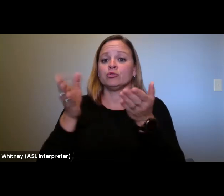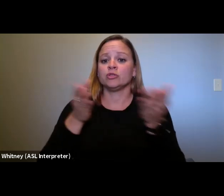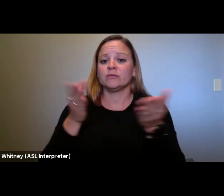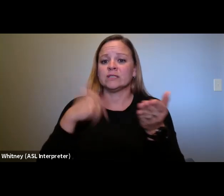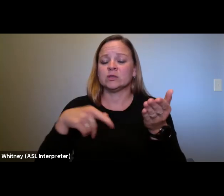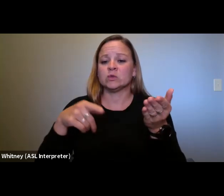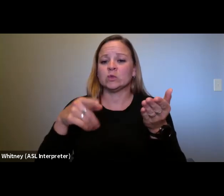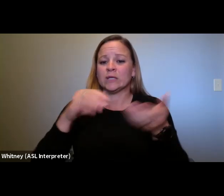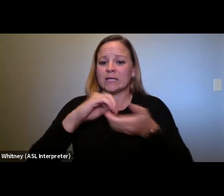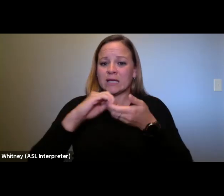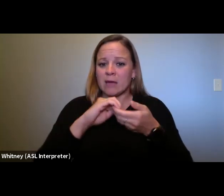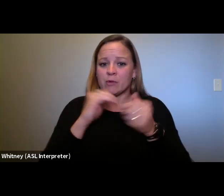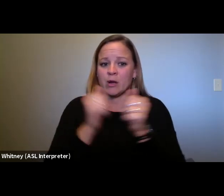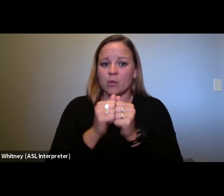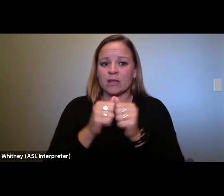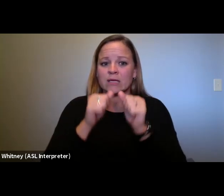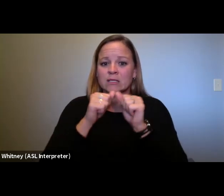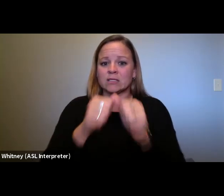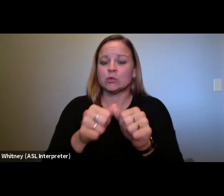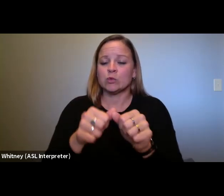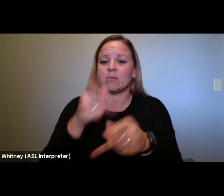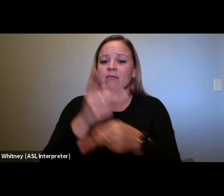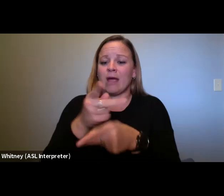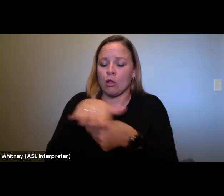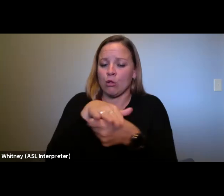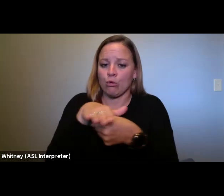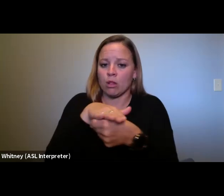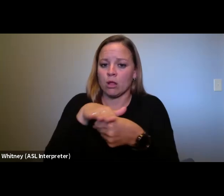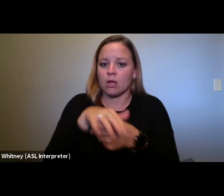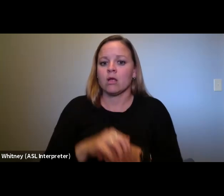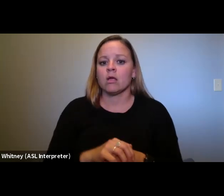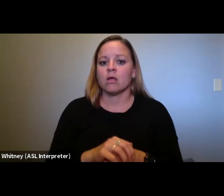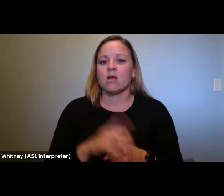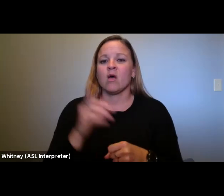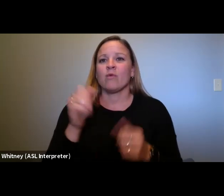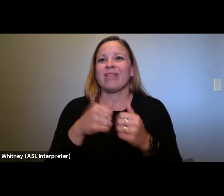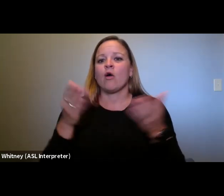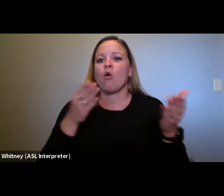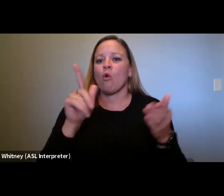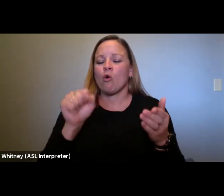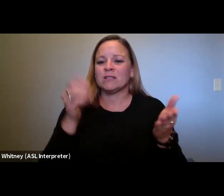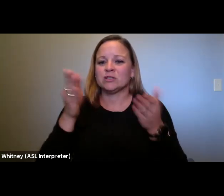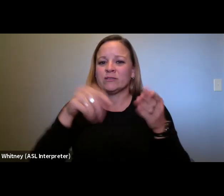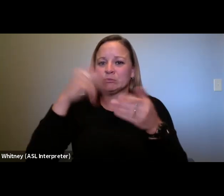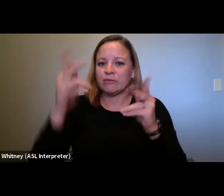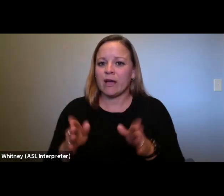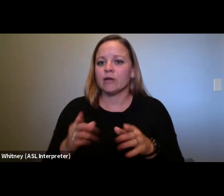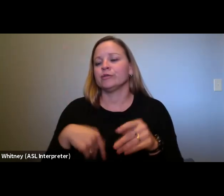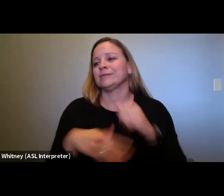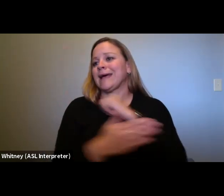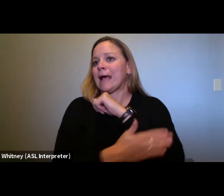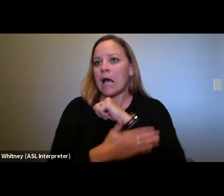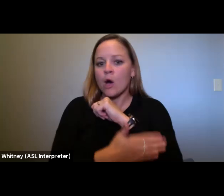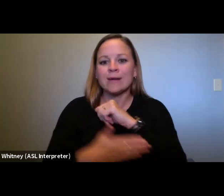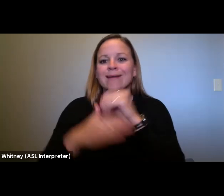collaborate closely with the continuum of care locally. With that comes homeless services providers, the county, the